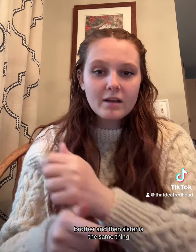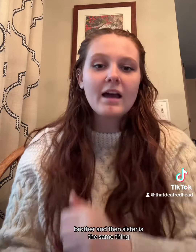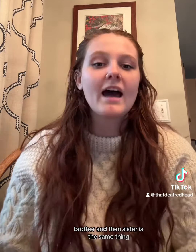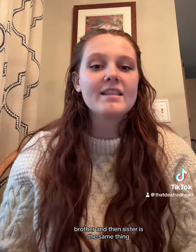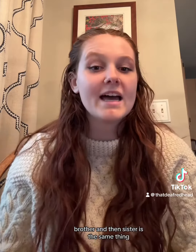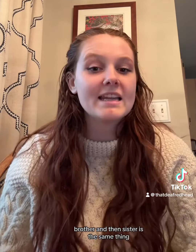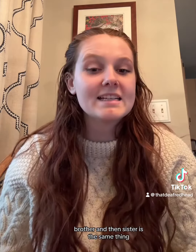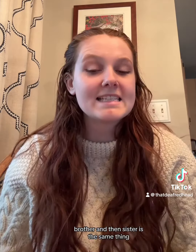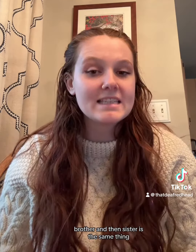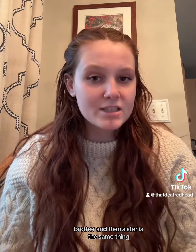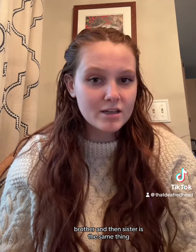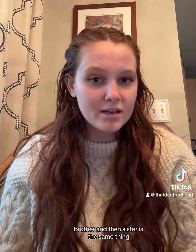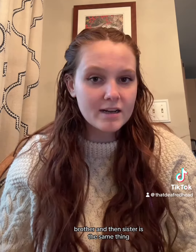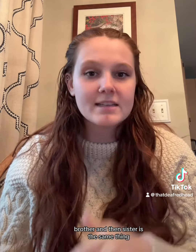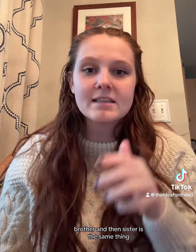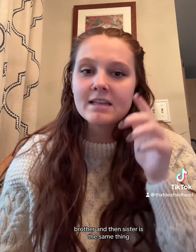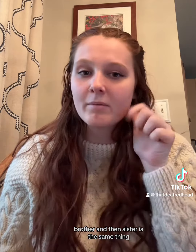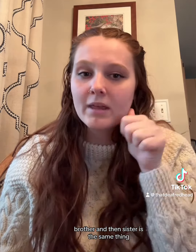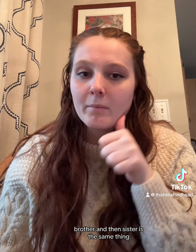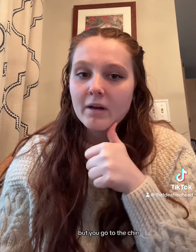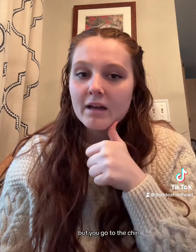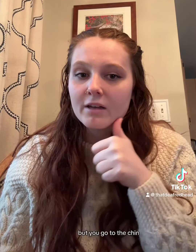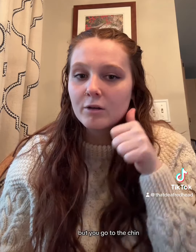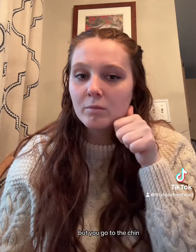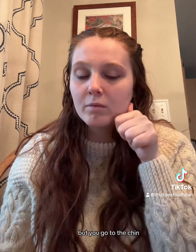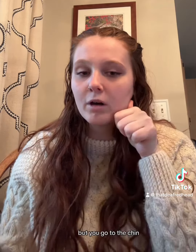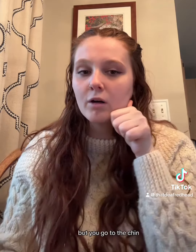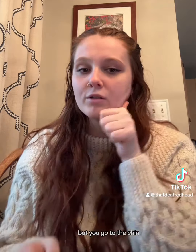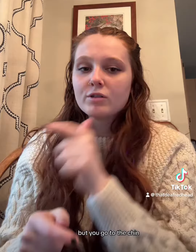and then sister is the same thing, but you go